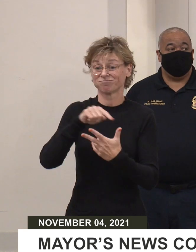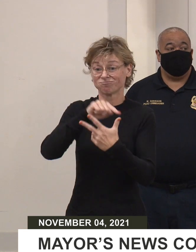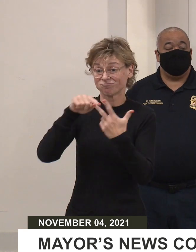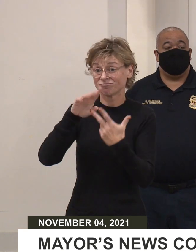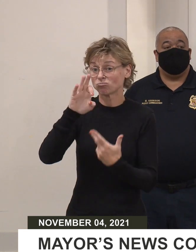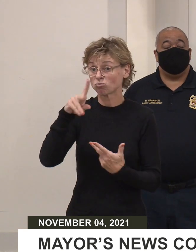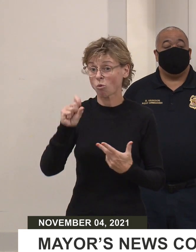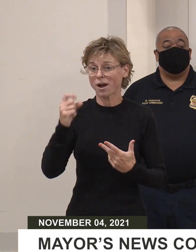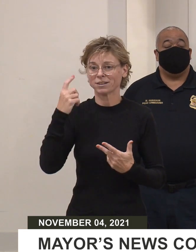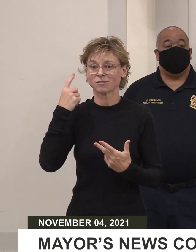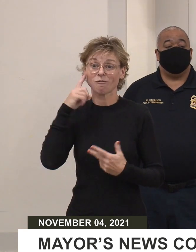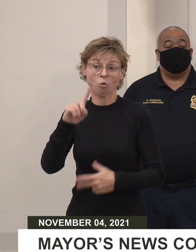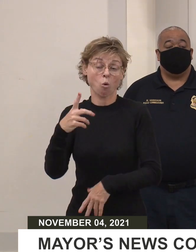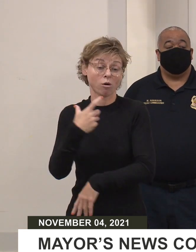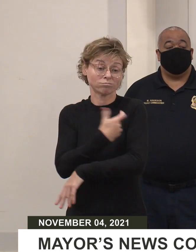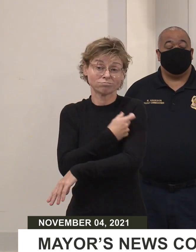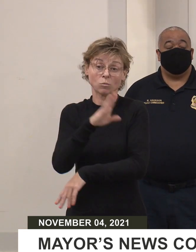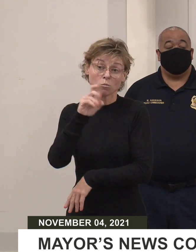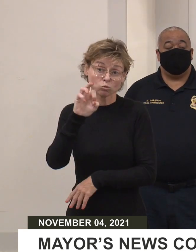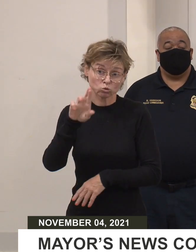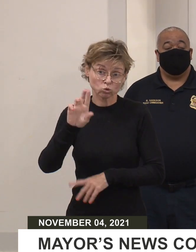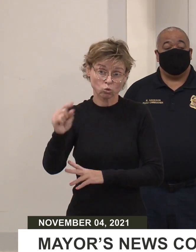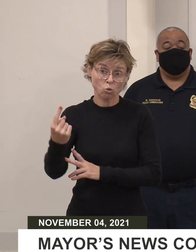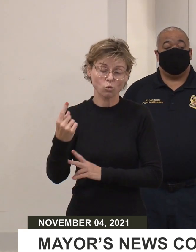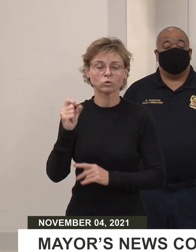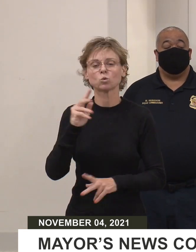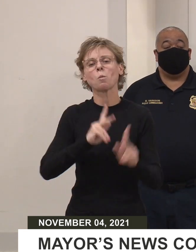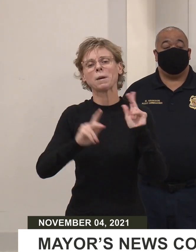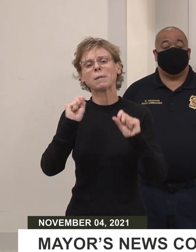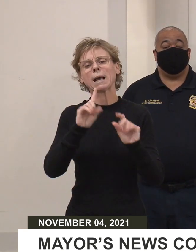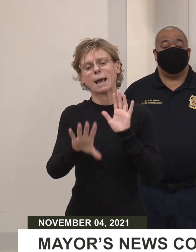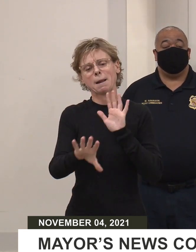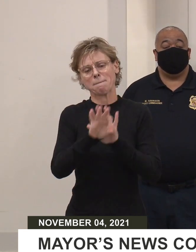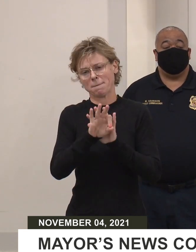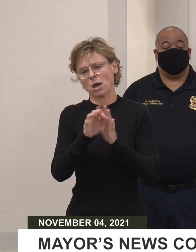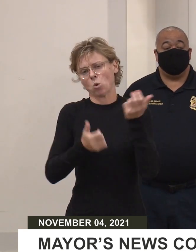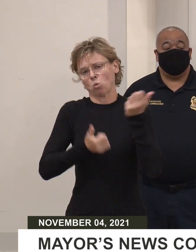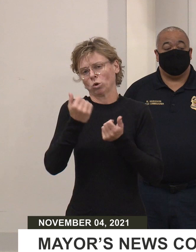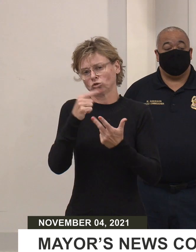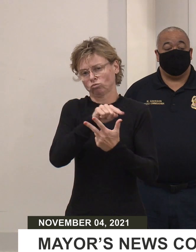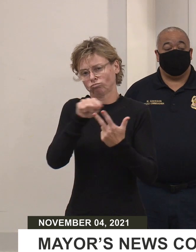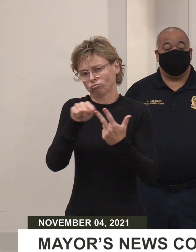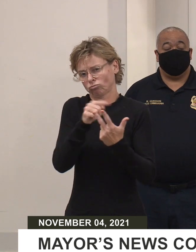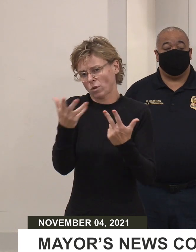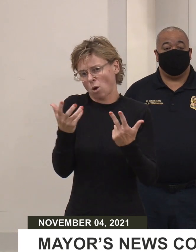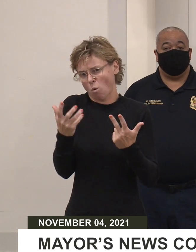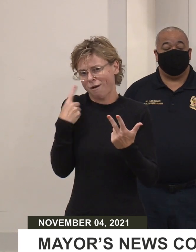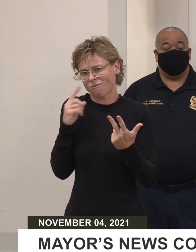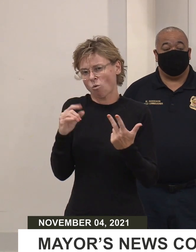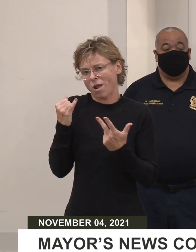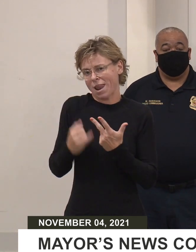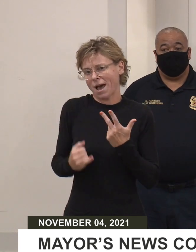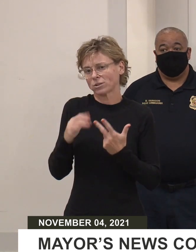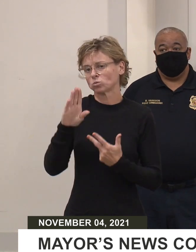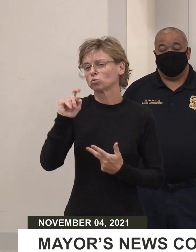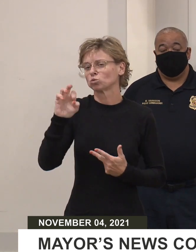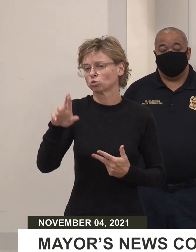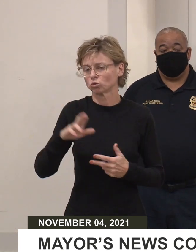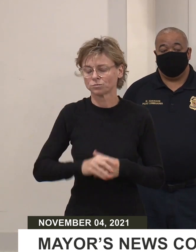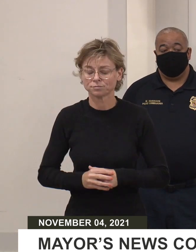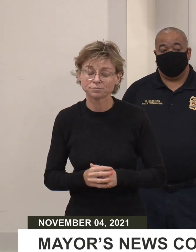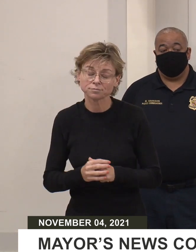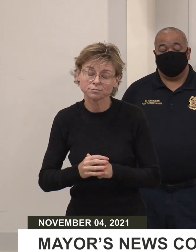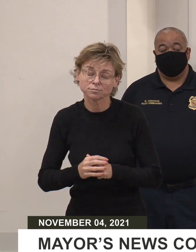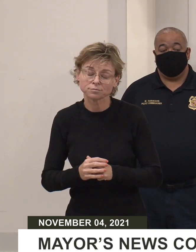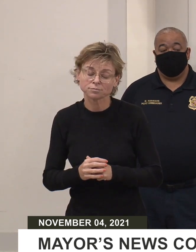therefore choose which vaccine they want to receive for their booster dose. As a reminder, the CDC also recommends moderately